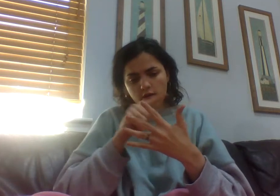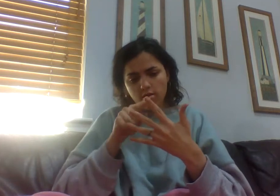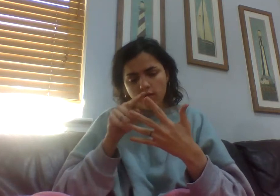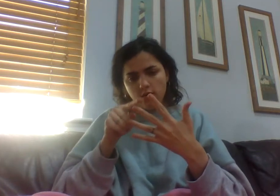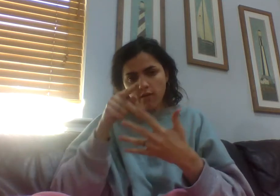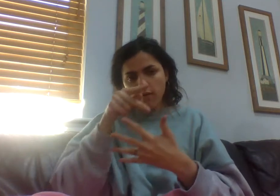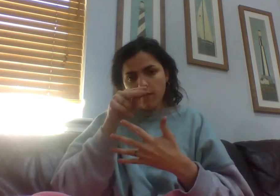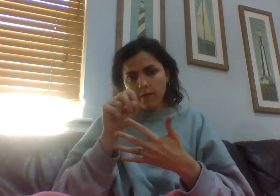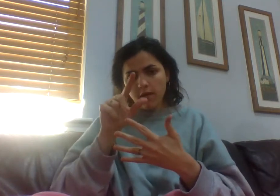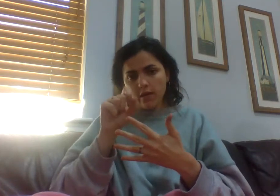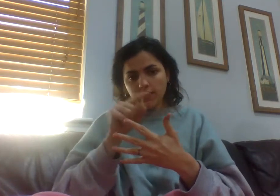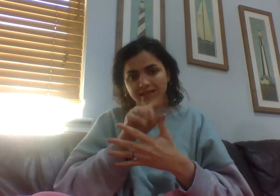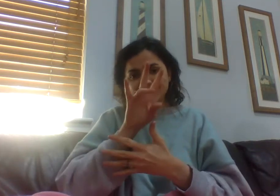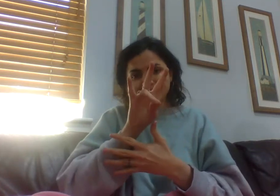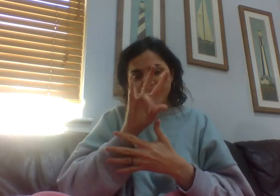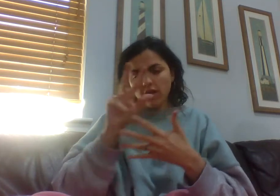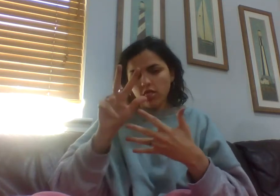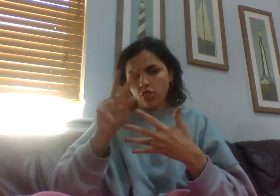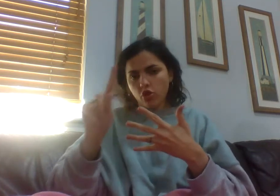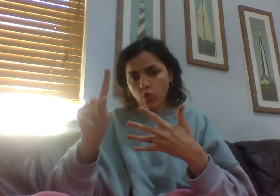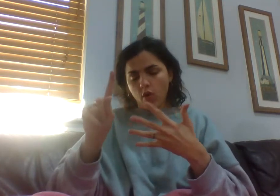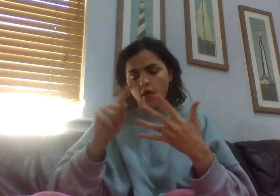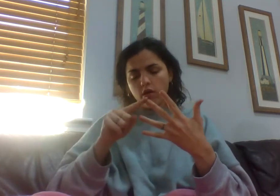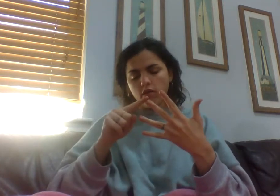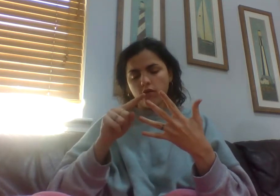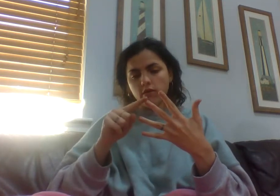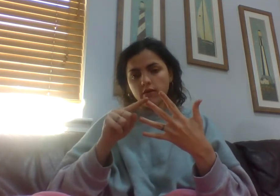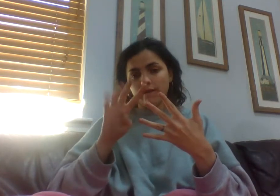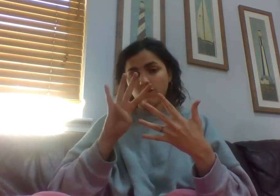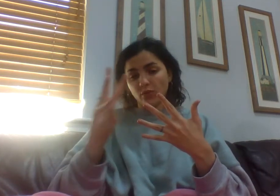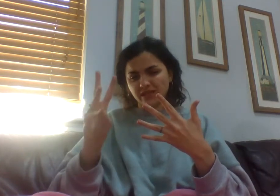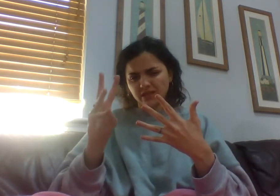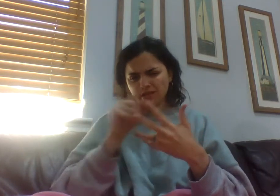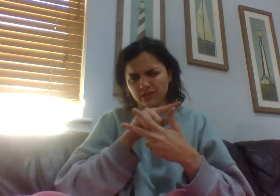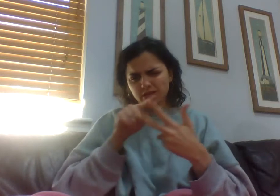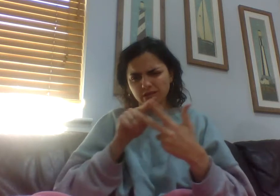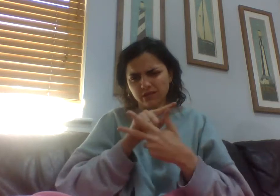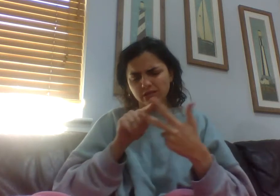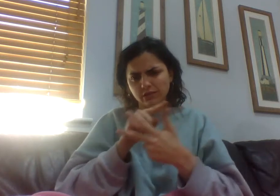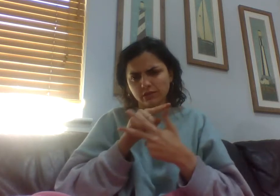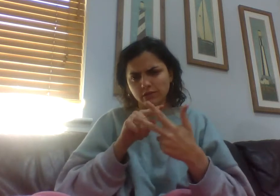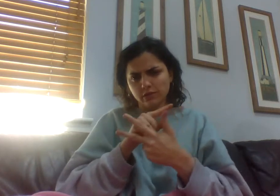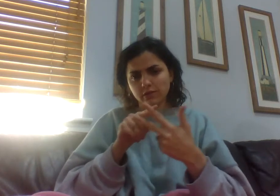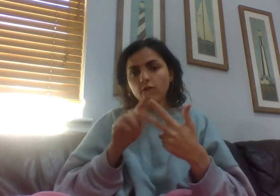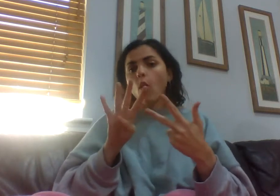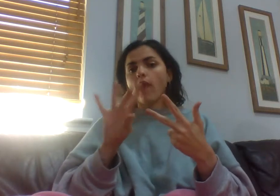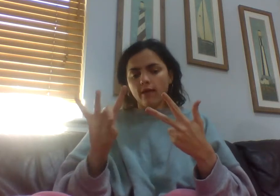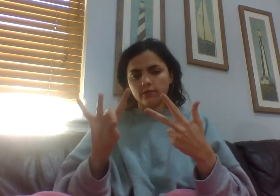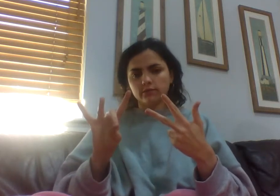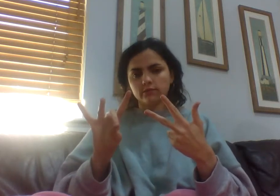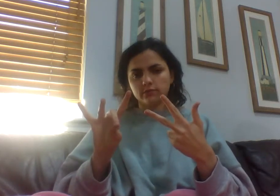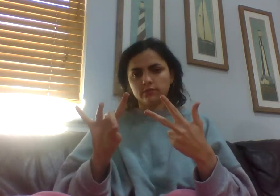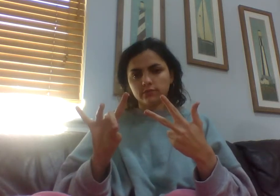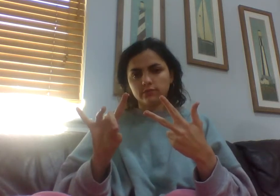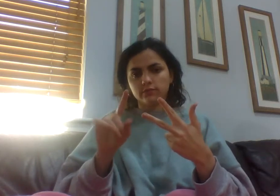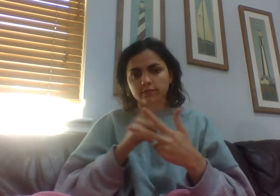number 31, and number 46, I believe it is. 48. So 7, 31,